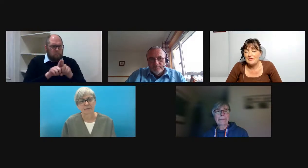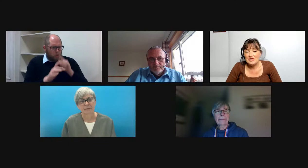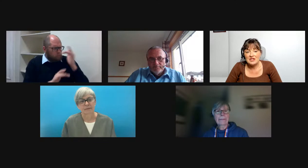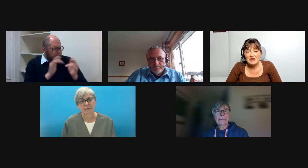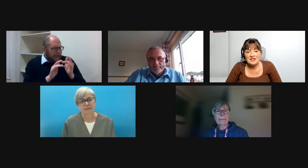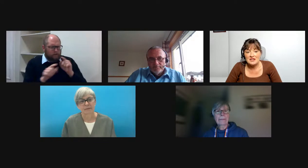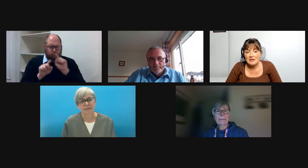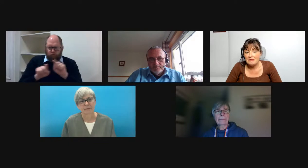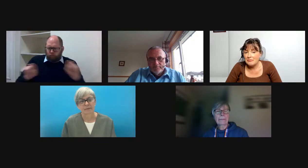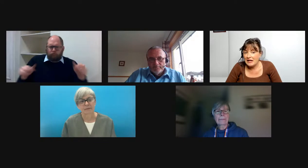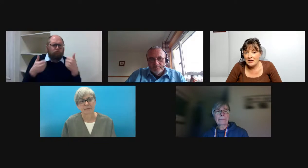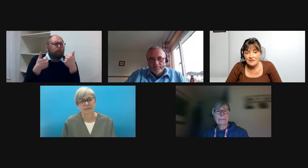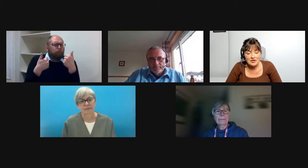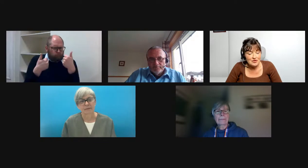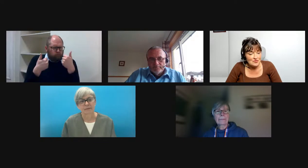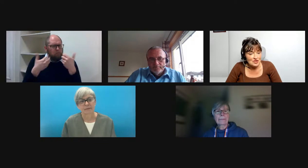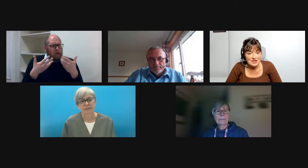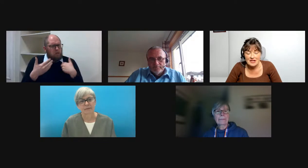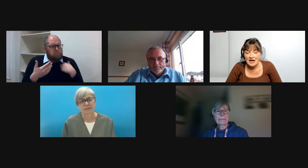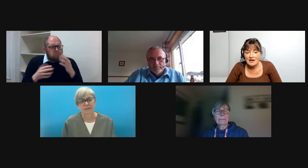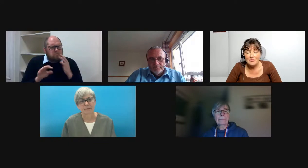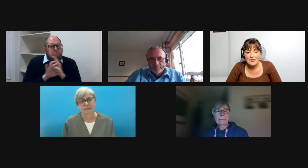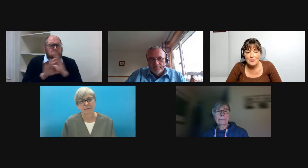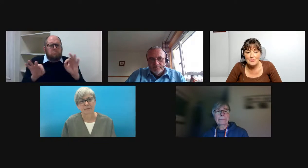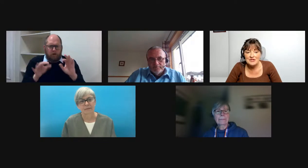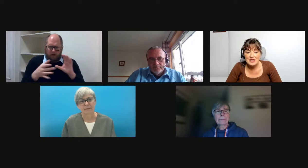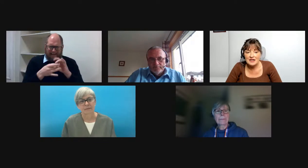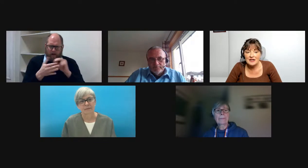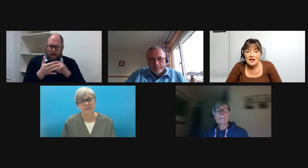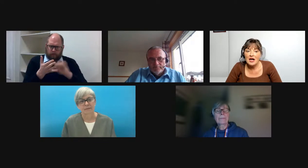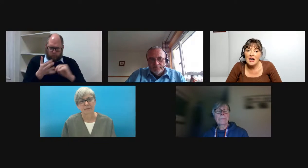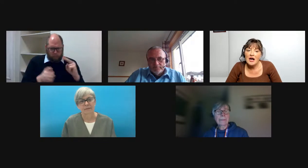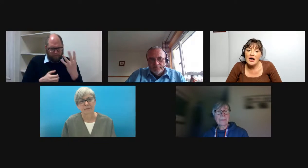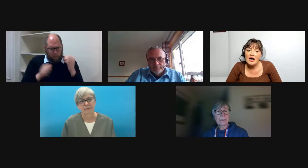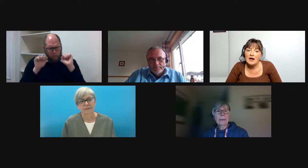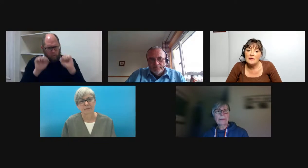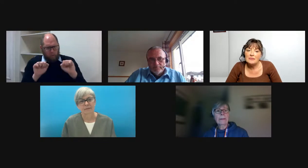Now, we've discussed many of the resources that you have on the website,